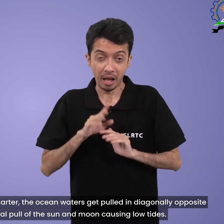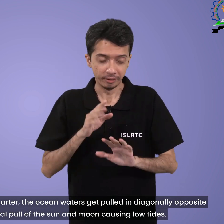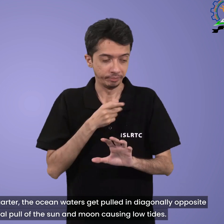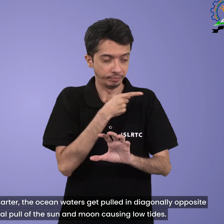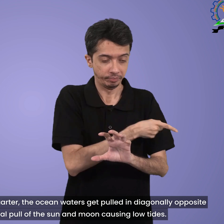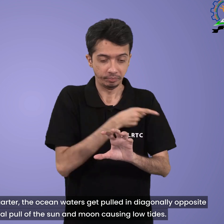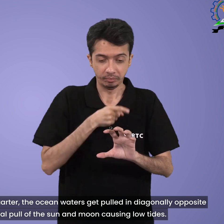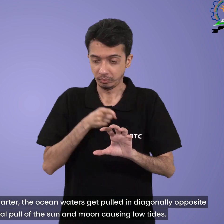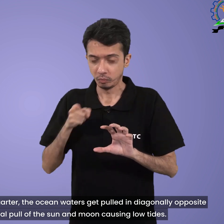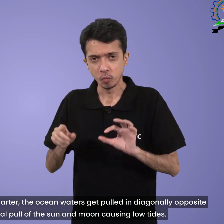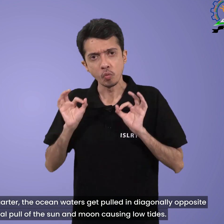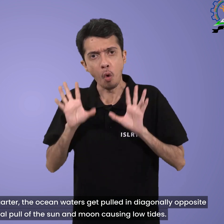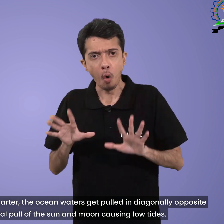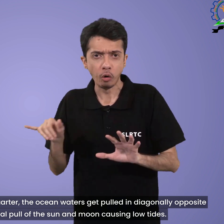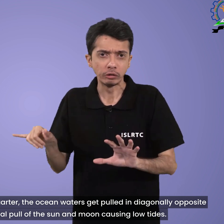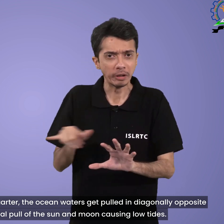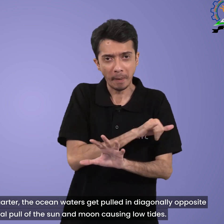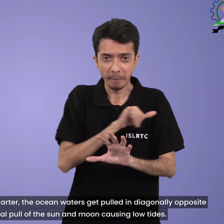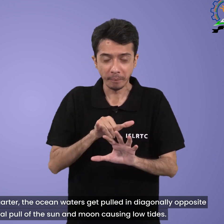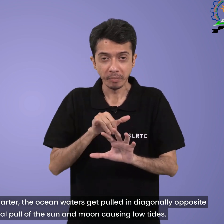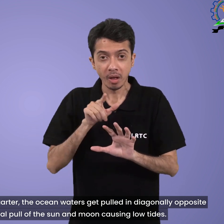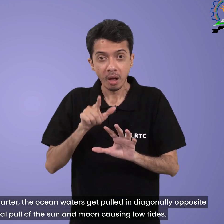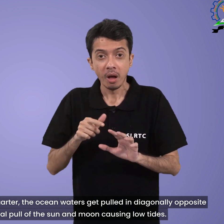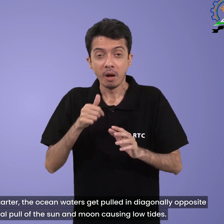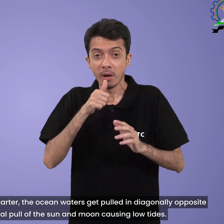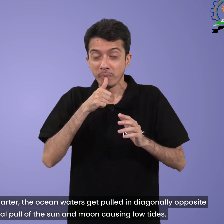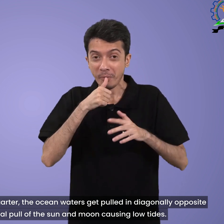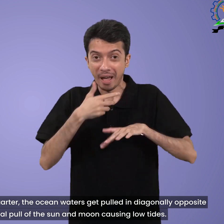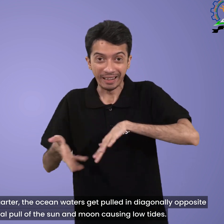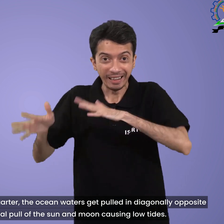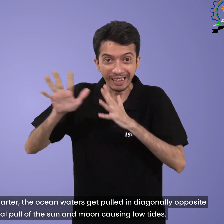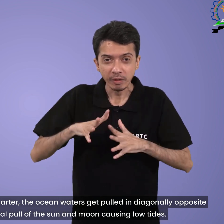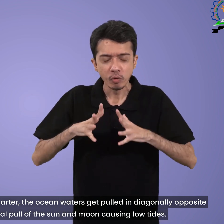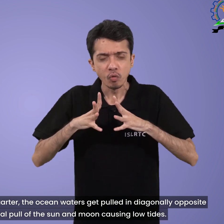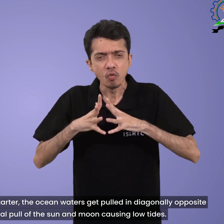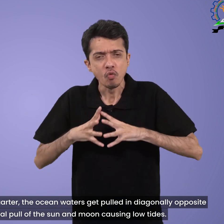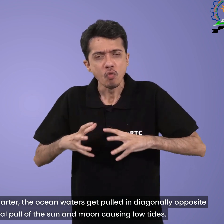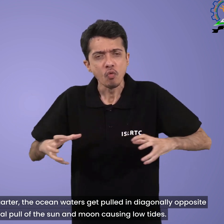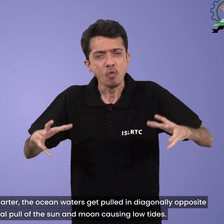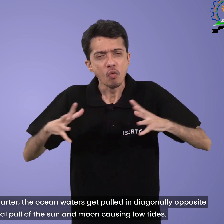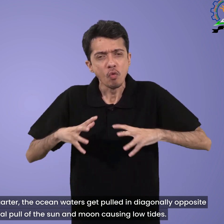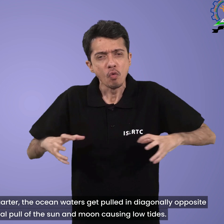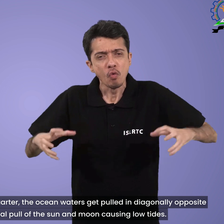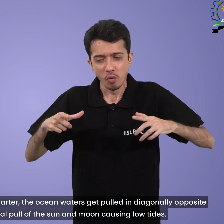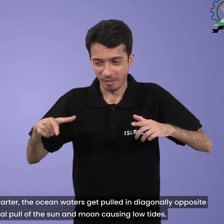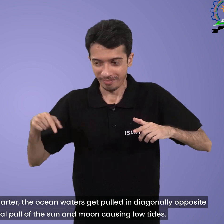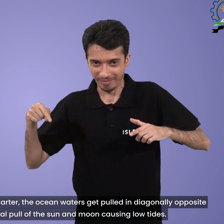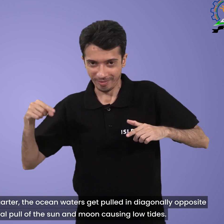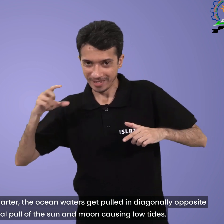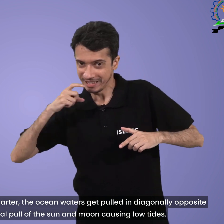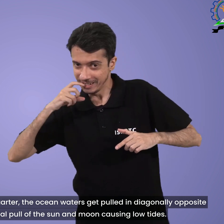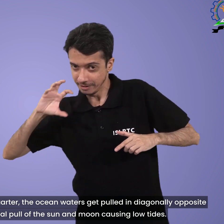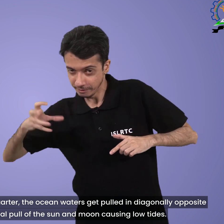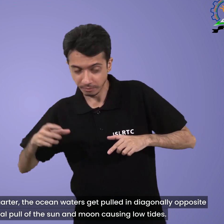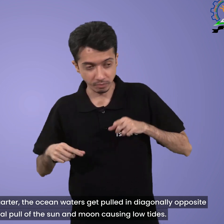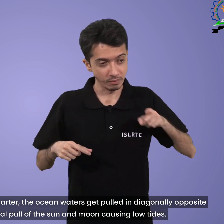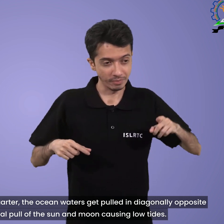When the moon is in its first and last quarter, the ocean waters get pulled in diagonally opposite directions by